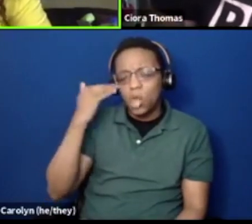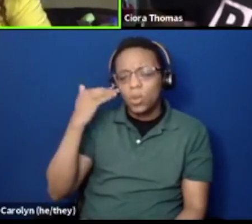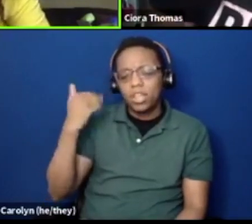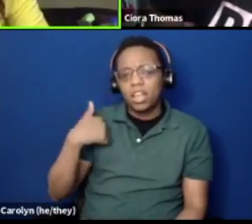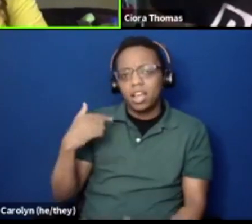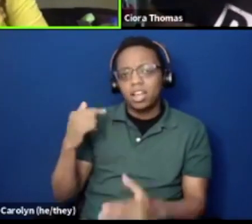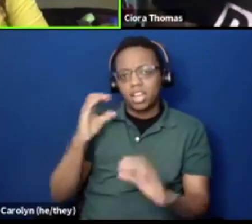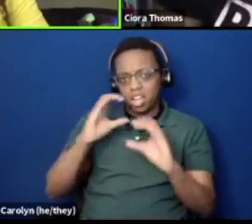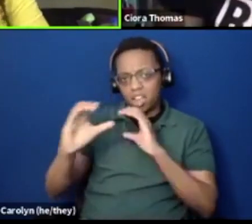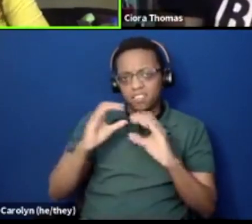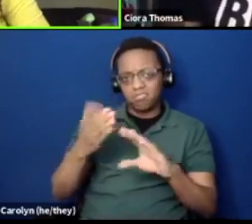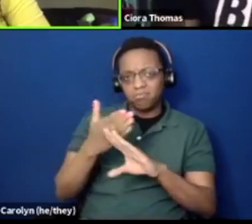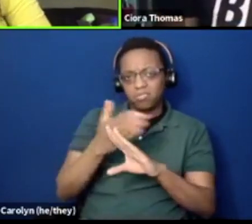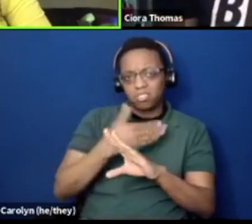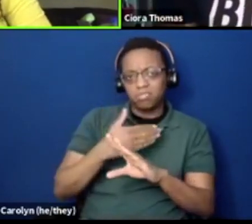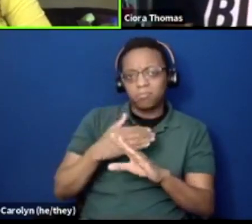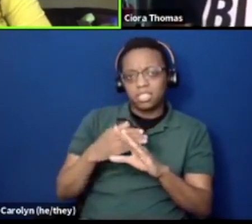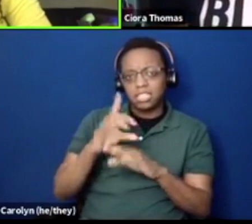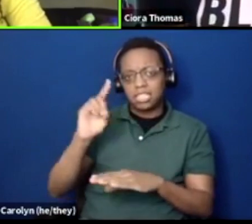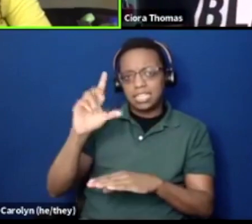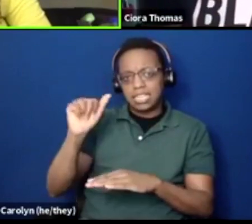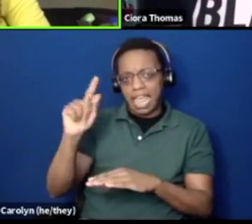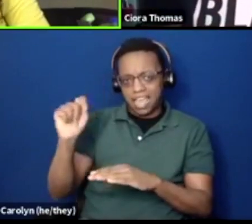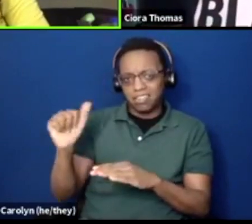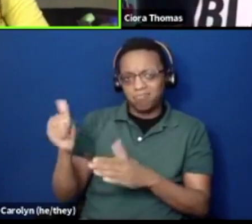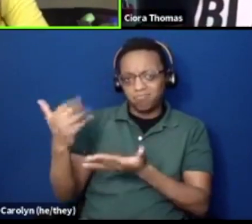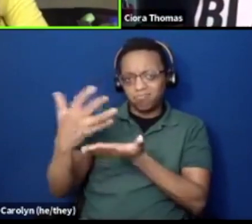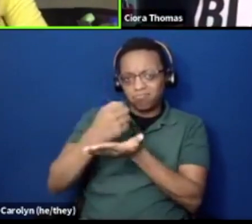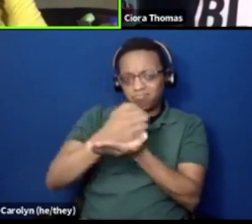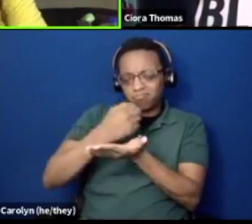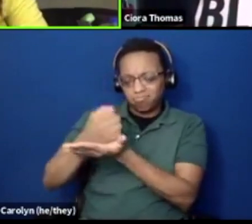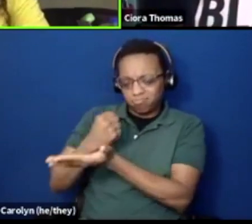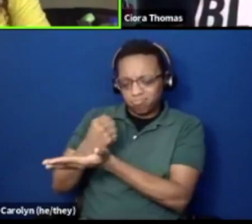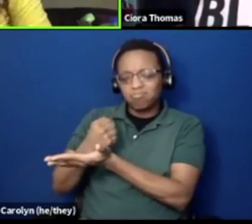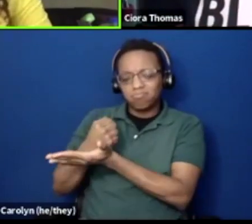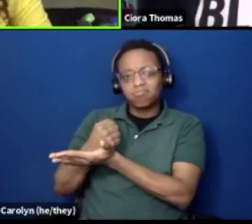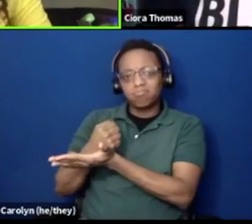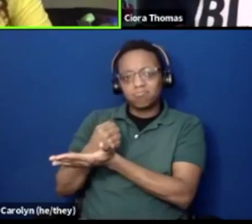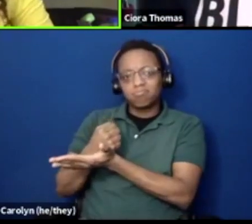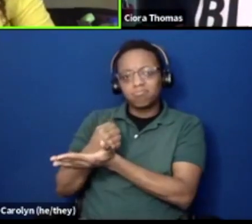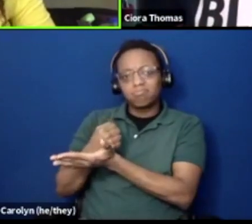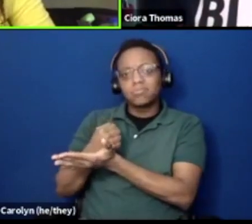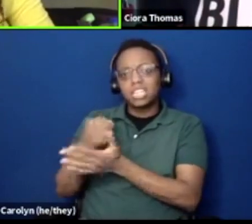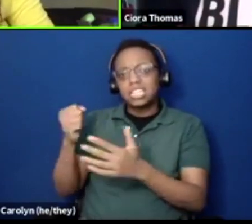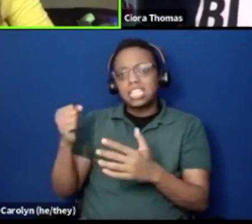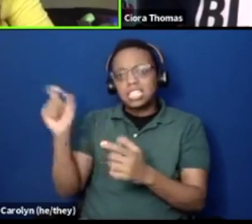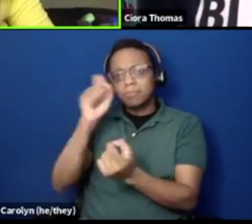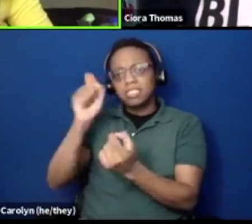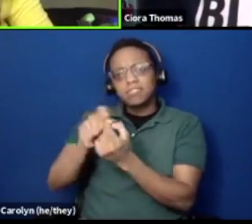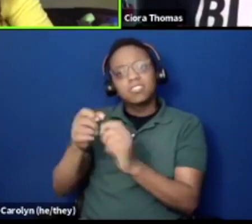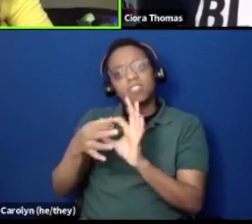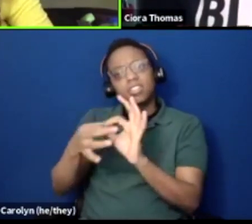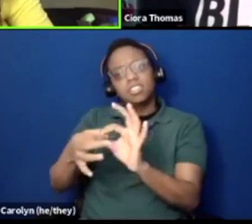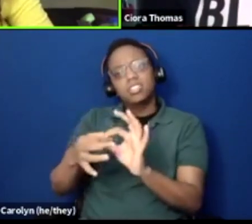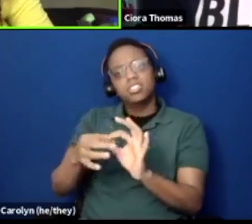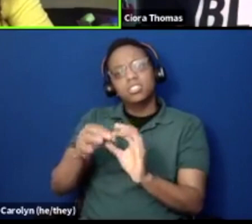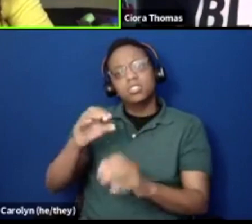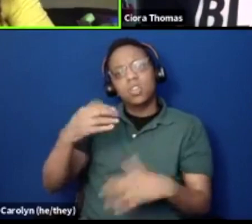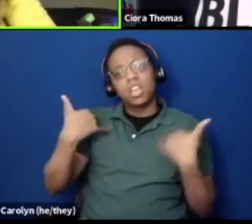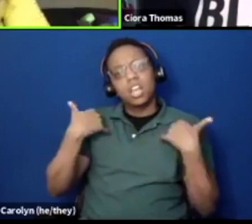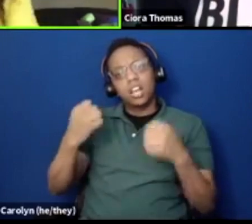previous about the data that you collected and specific to people's healthcare needs. Could you speak more to